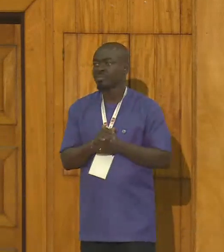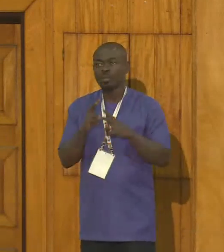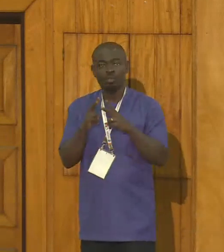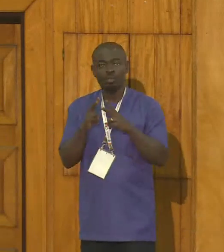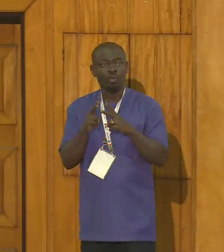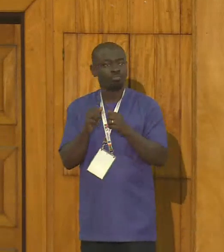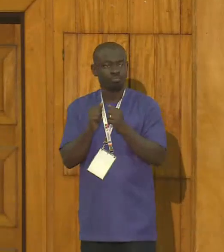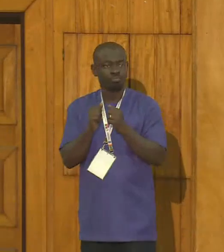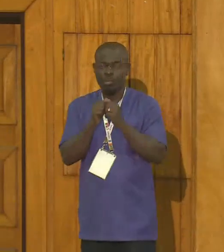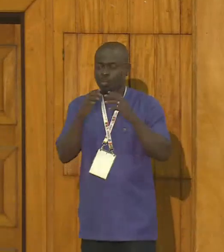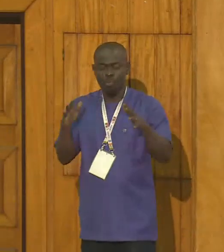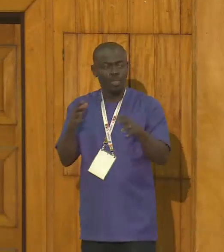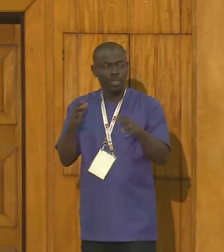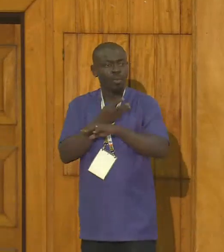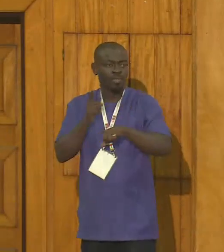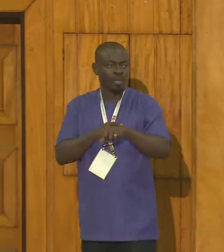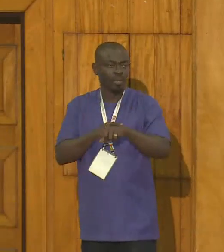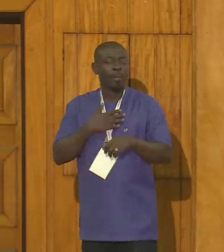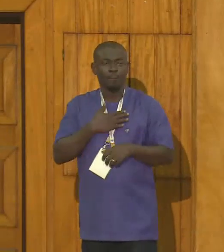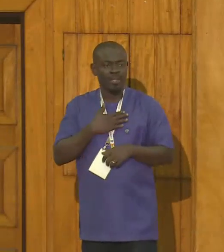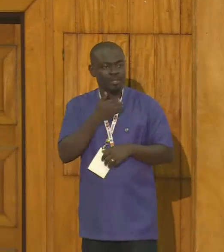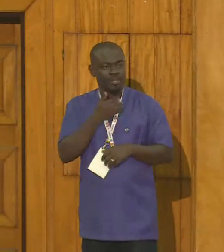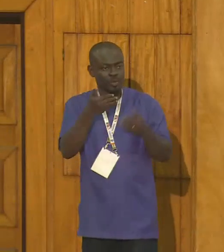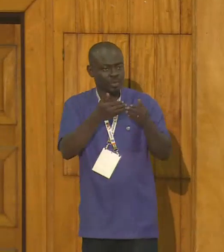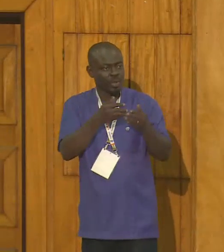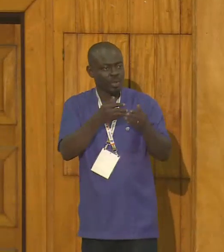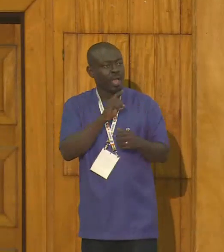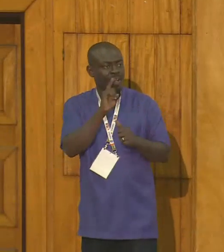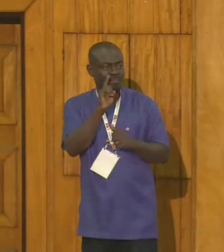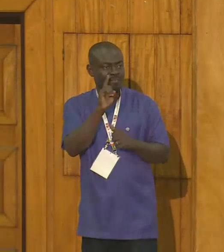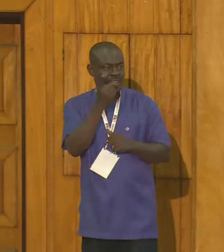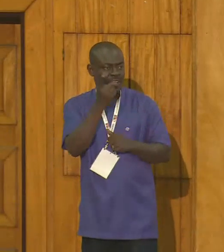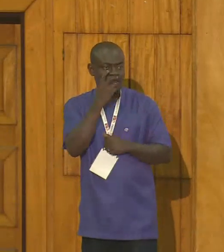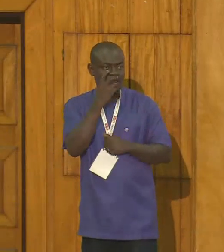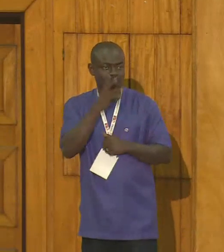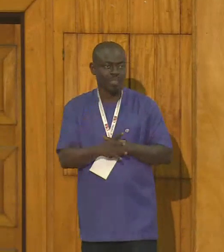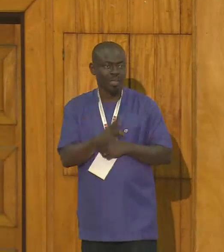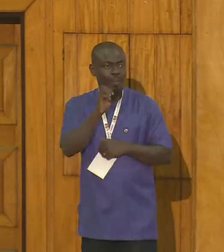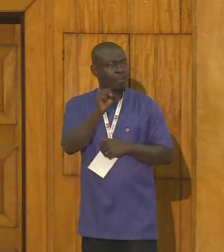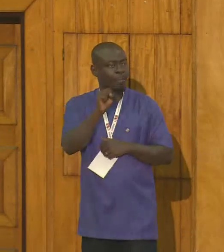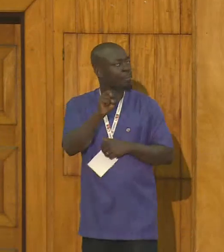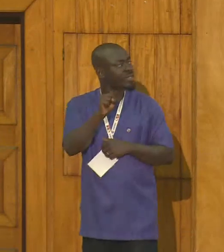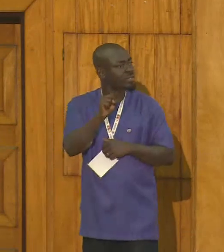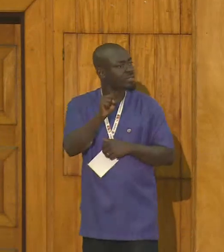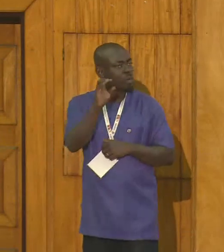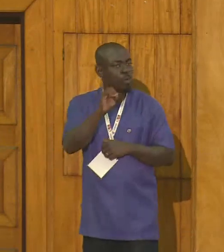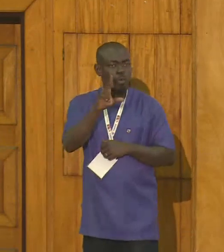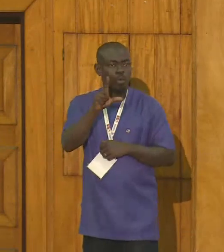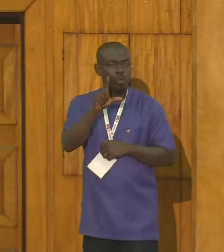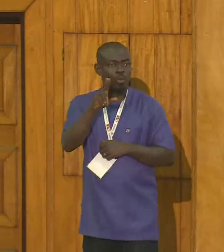further delay, ladies and gentlemen, I'm pleased to introduce our first speaker, Ms. Oluwashola